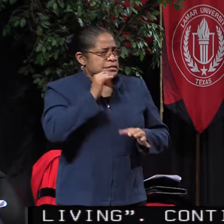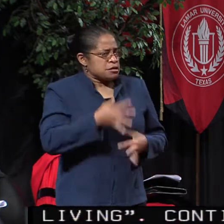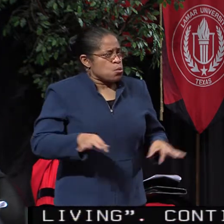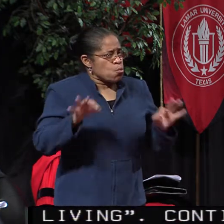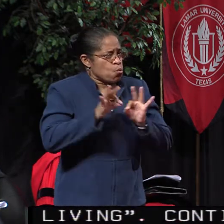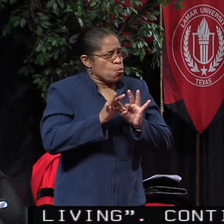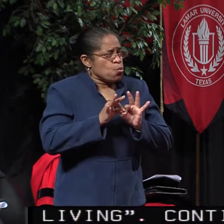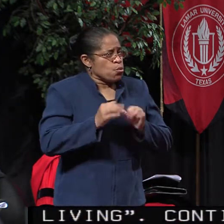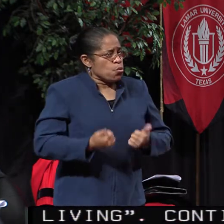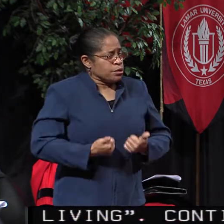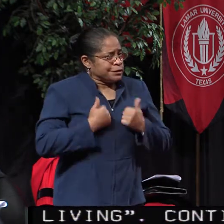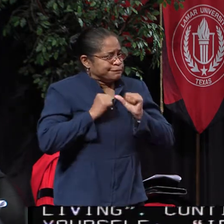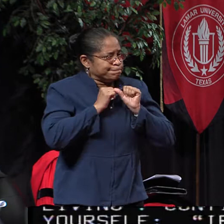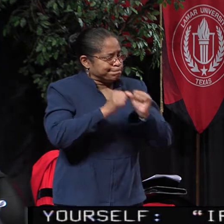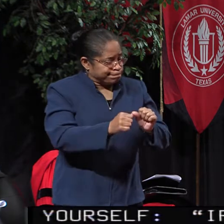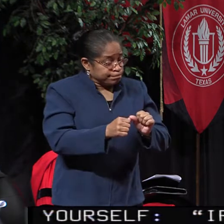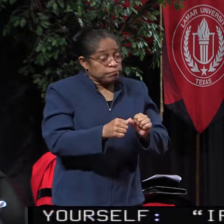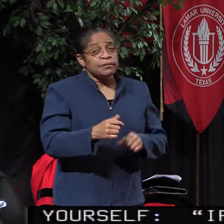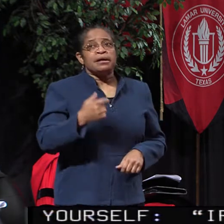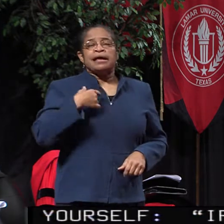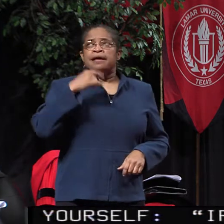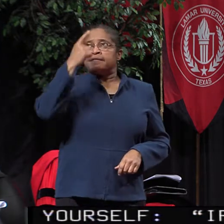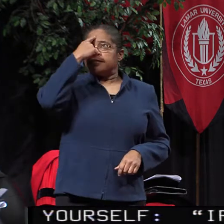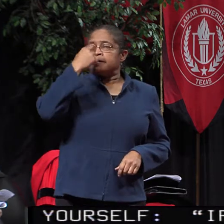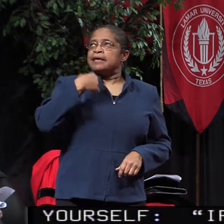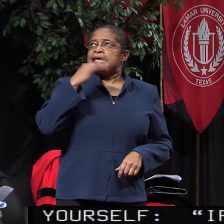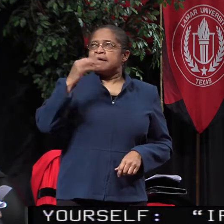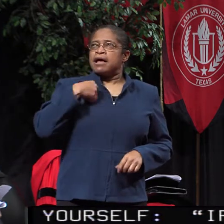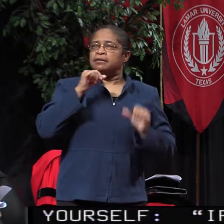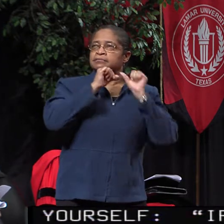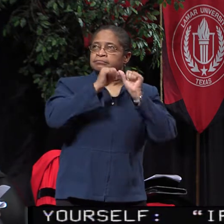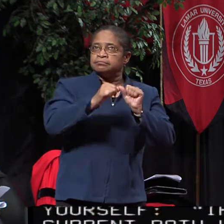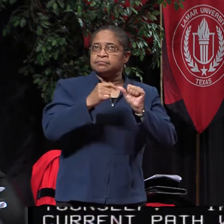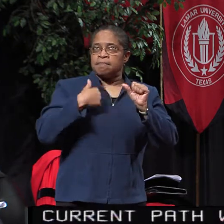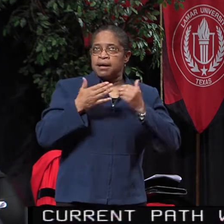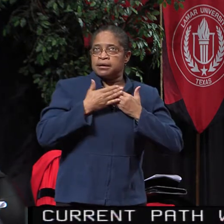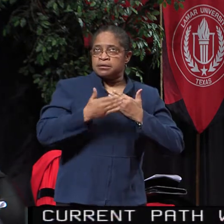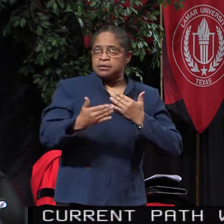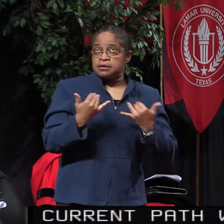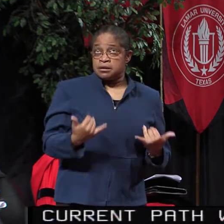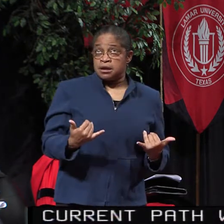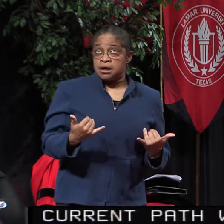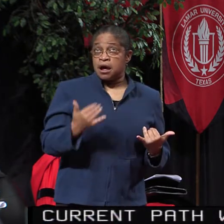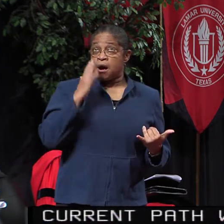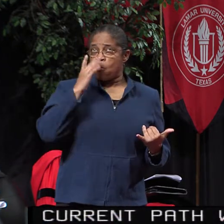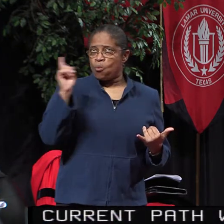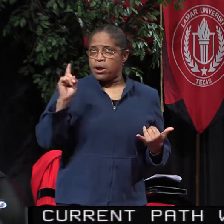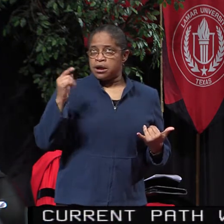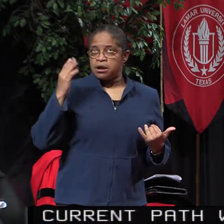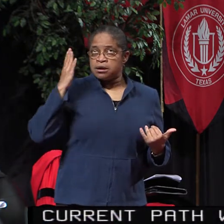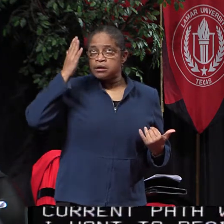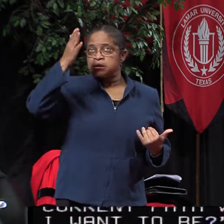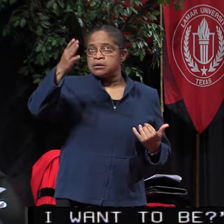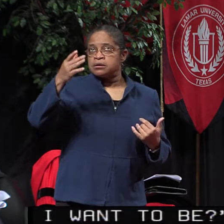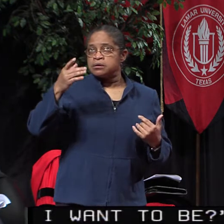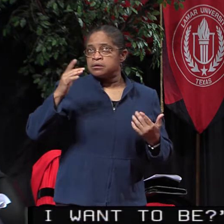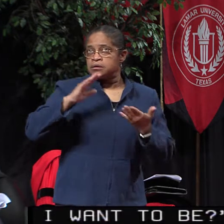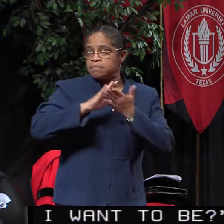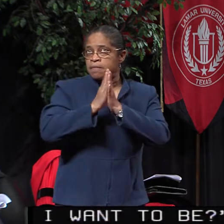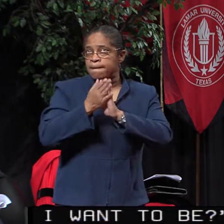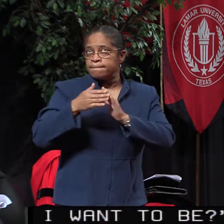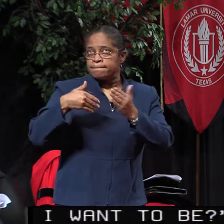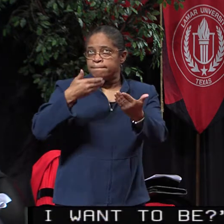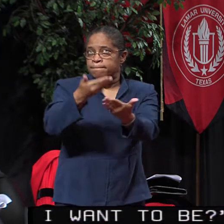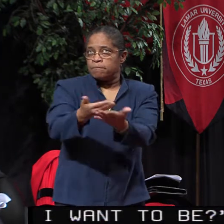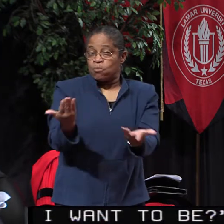ask yourself, if I continue on my current path, will I arrive where I want to be? Is my goal still the one that